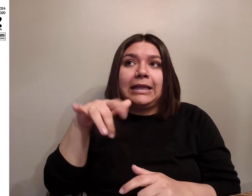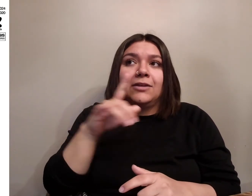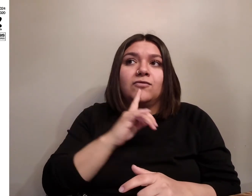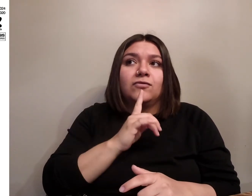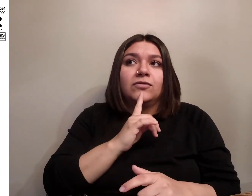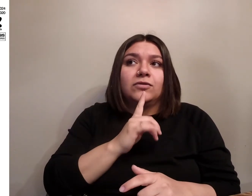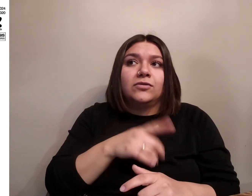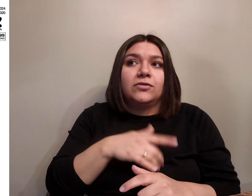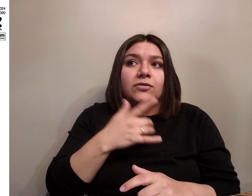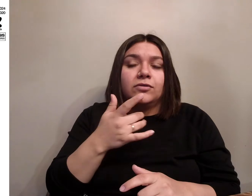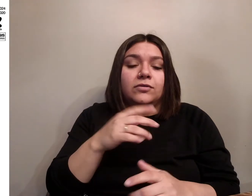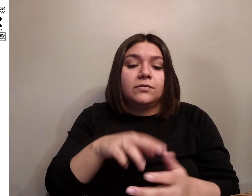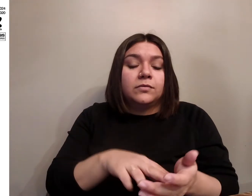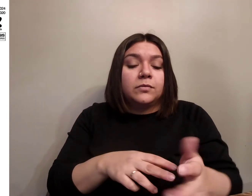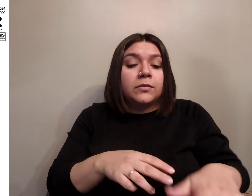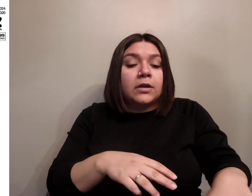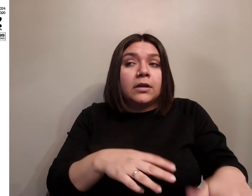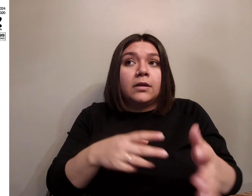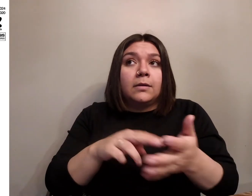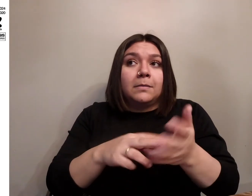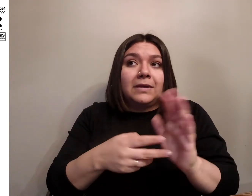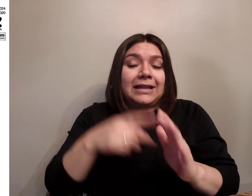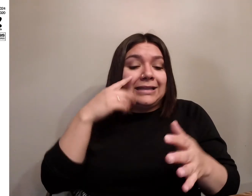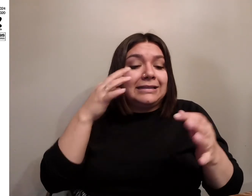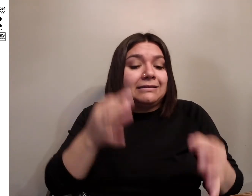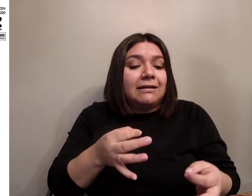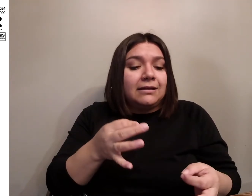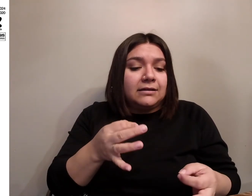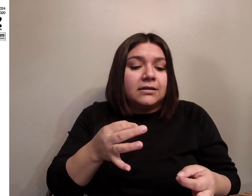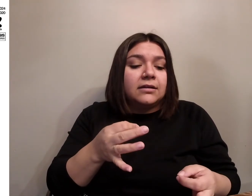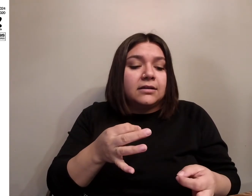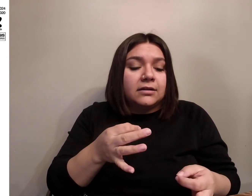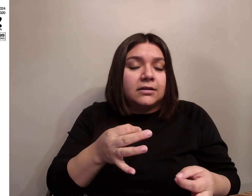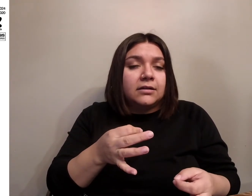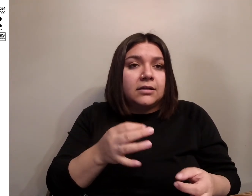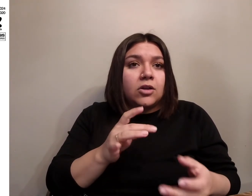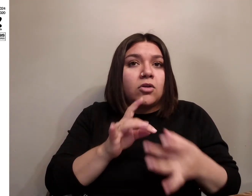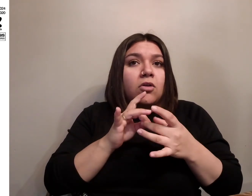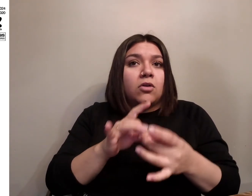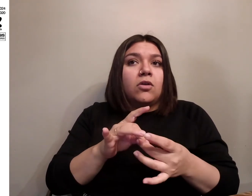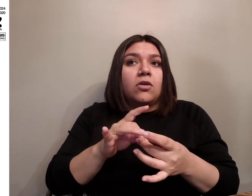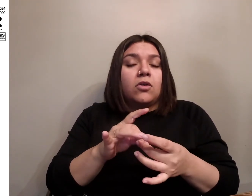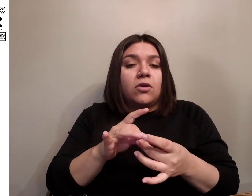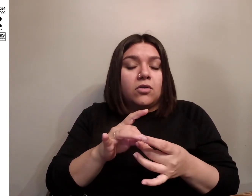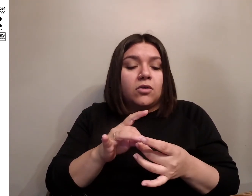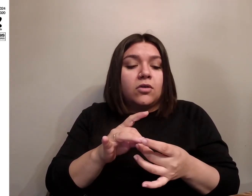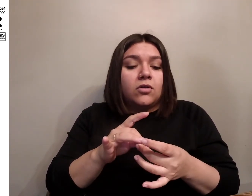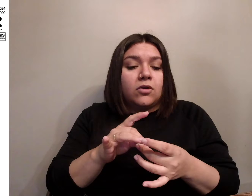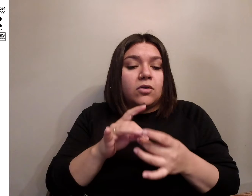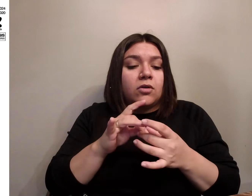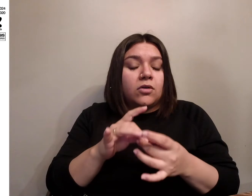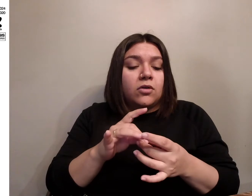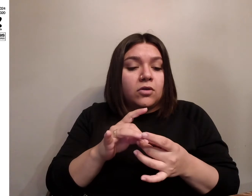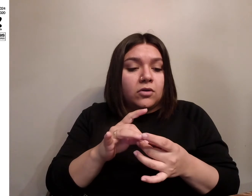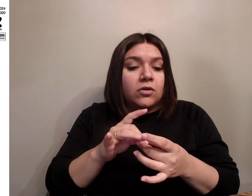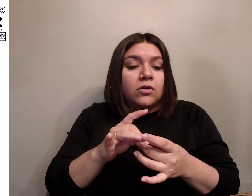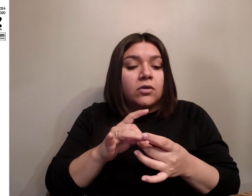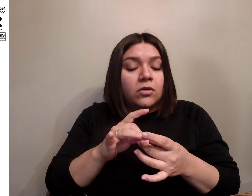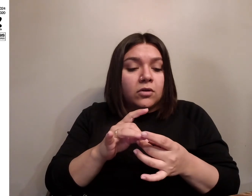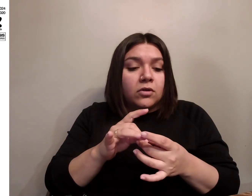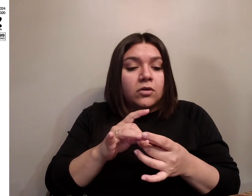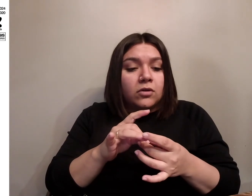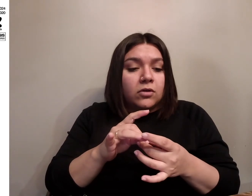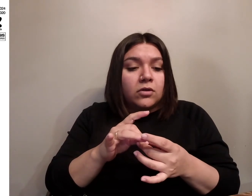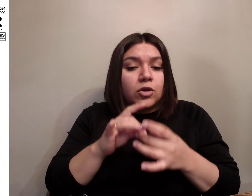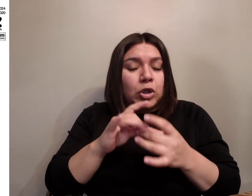is, I think that's the result of my having decided, with regards